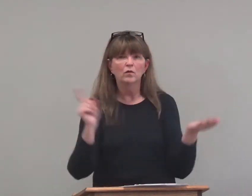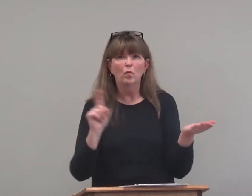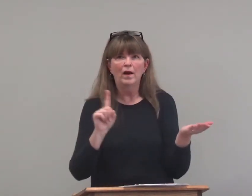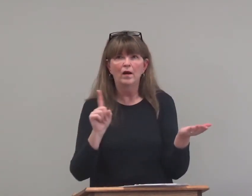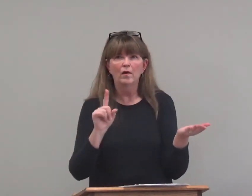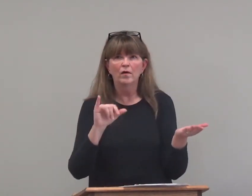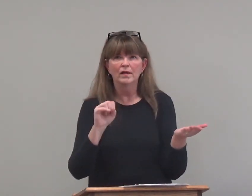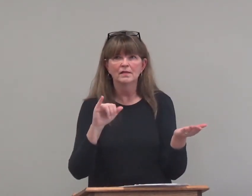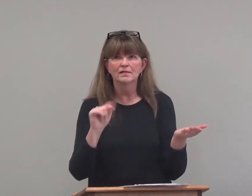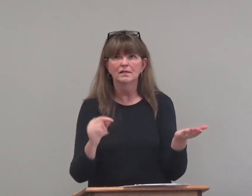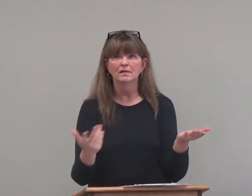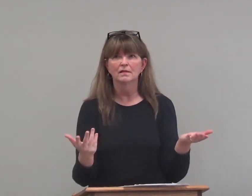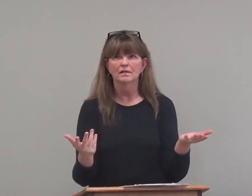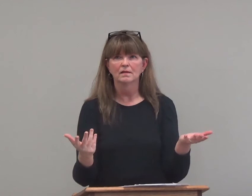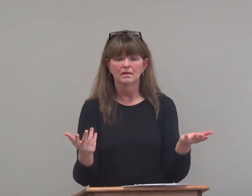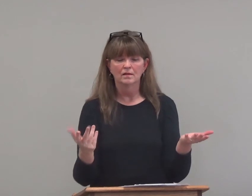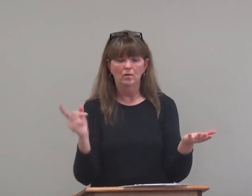kingdom of heaven anyway? Where is it?